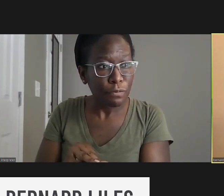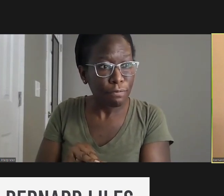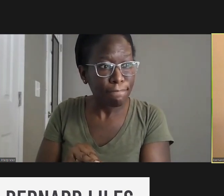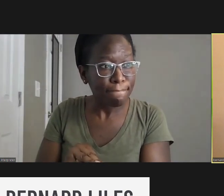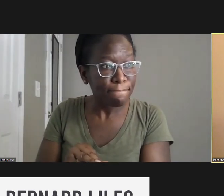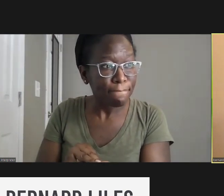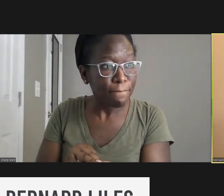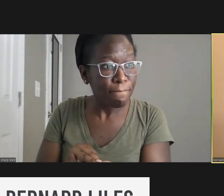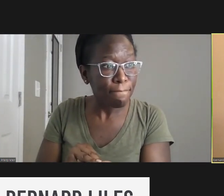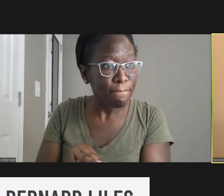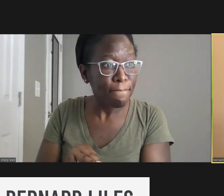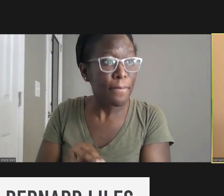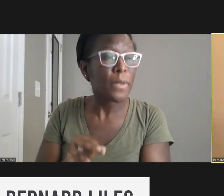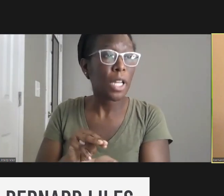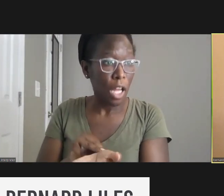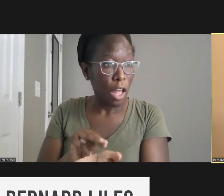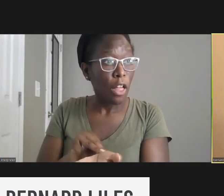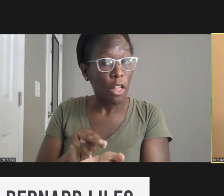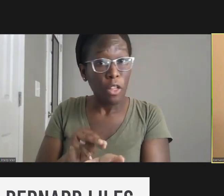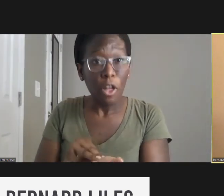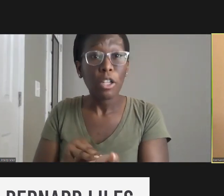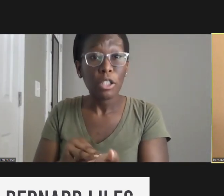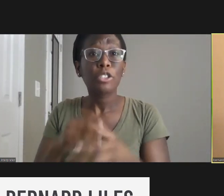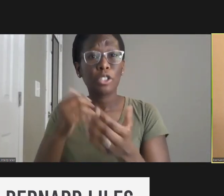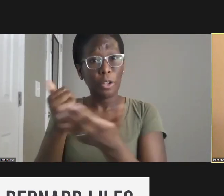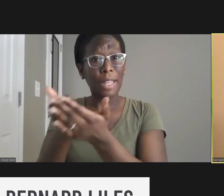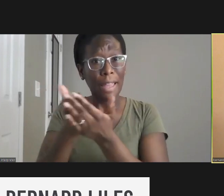senior study lost the game ability to walk.